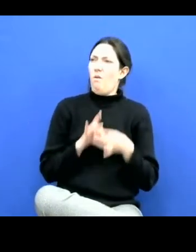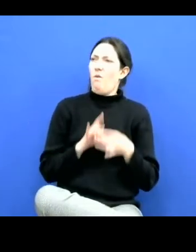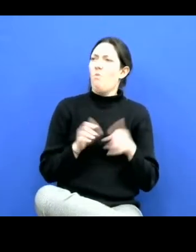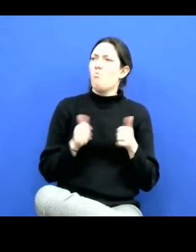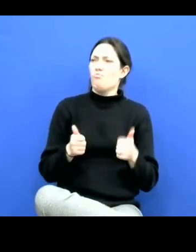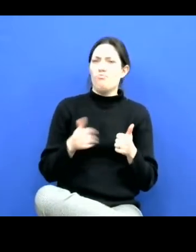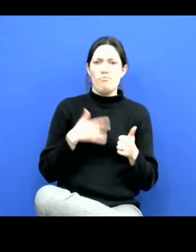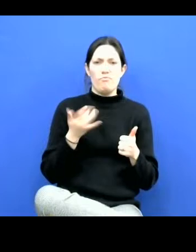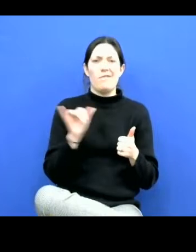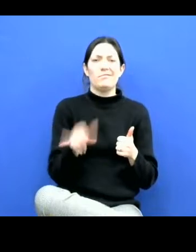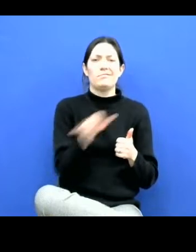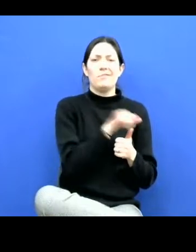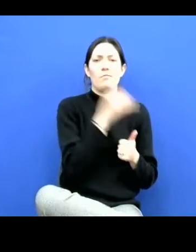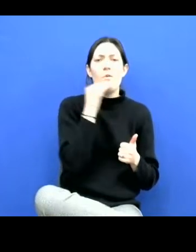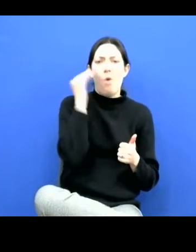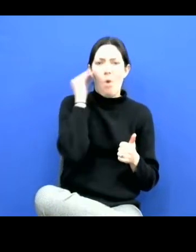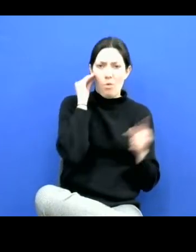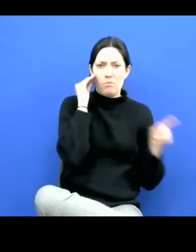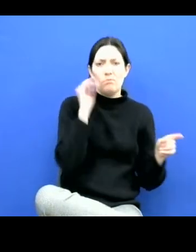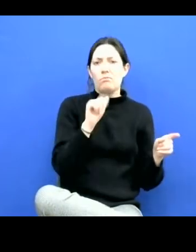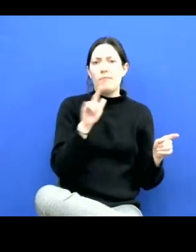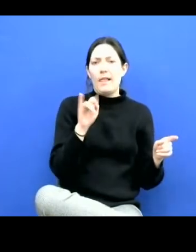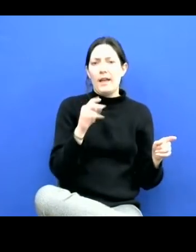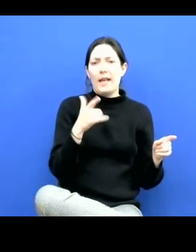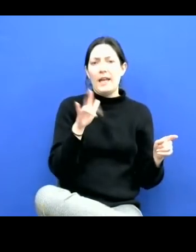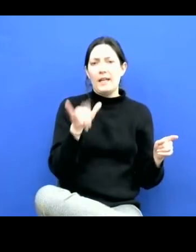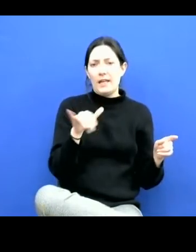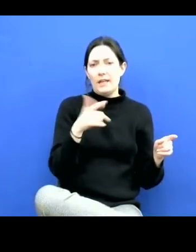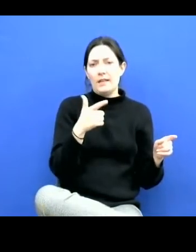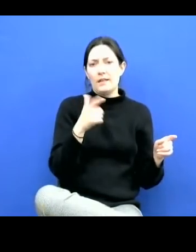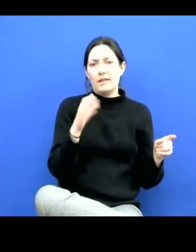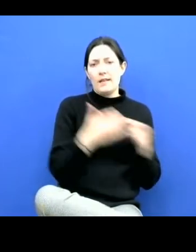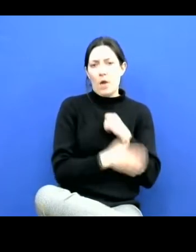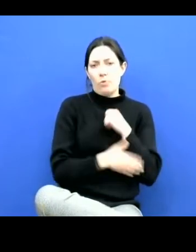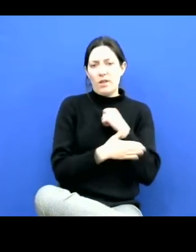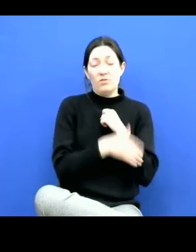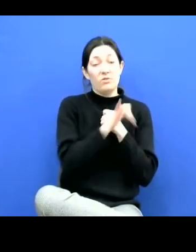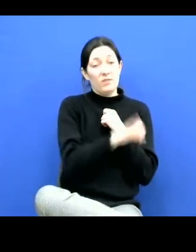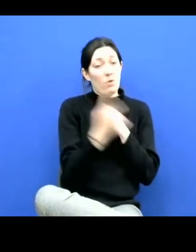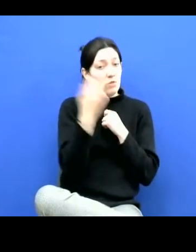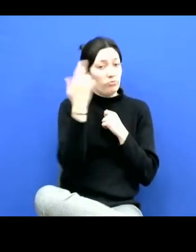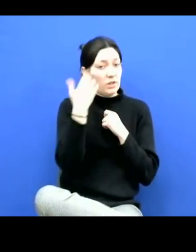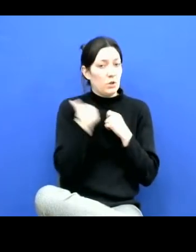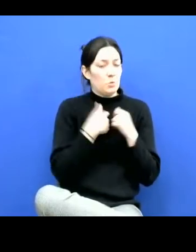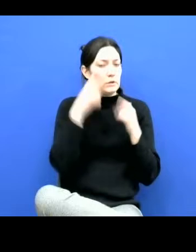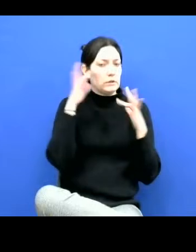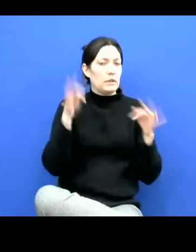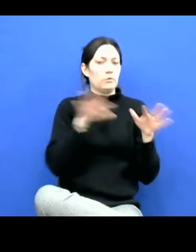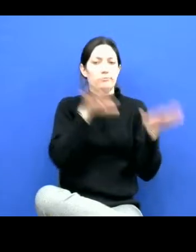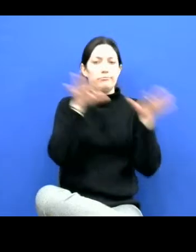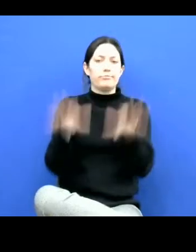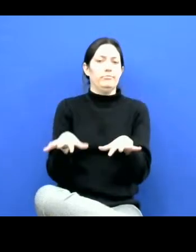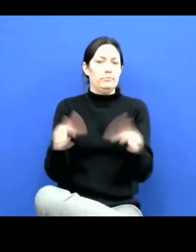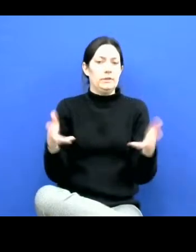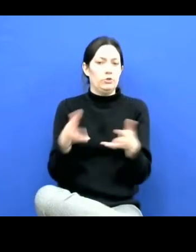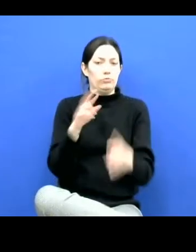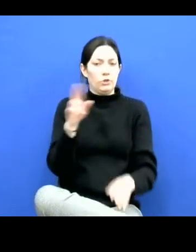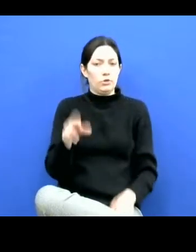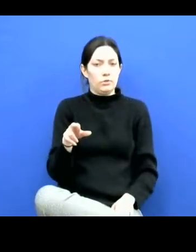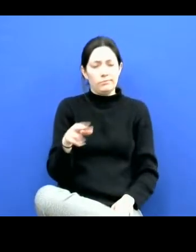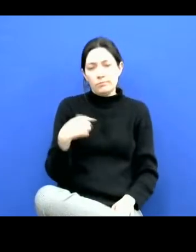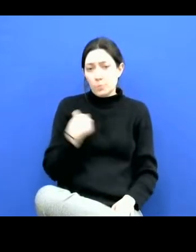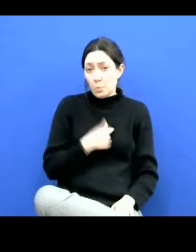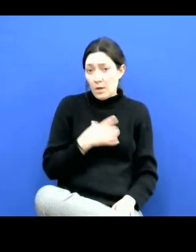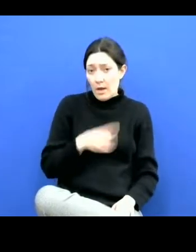of home in Allegheny County. So that was the reason we chose to settle here and we like Henrietta.